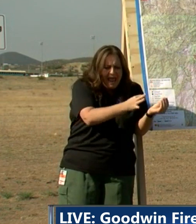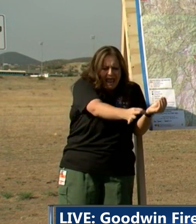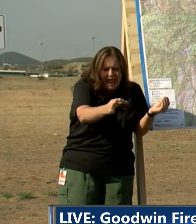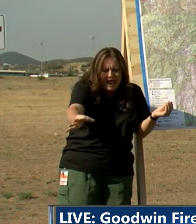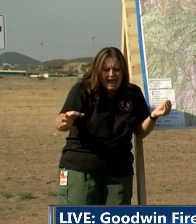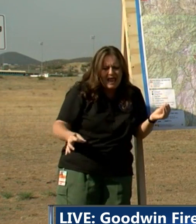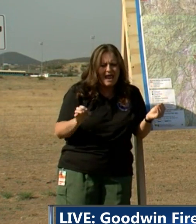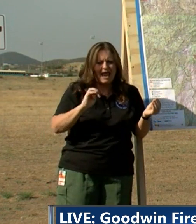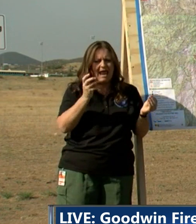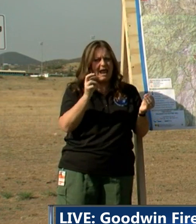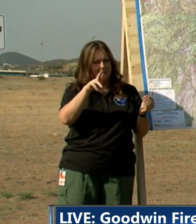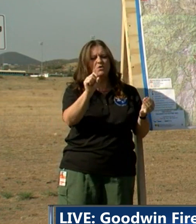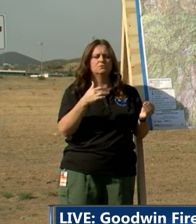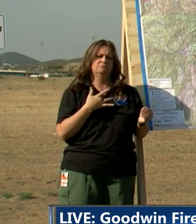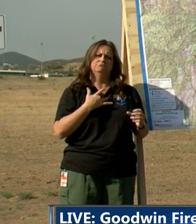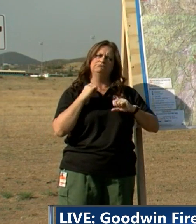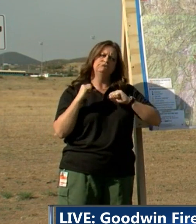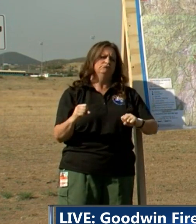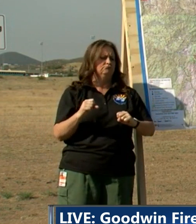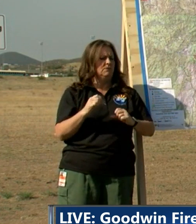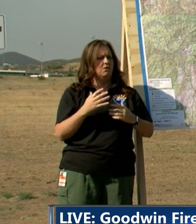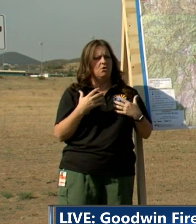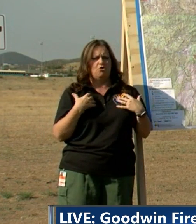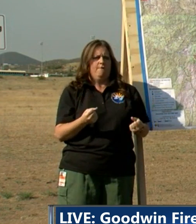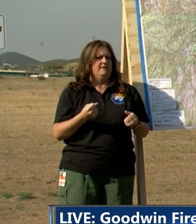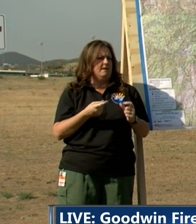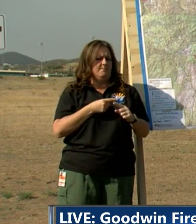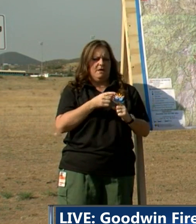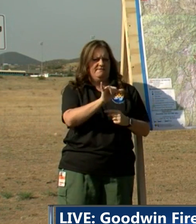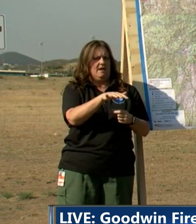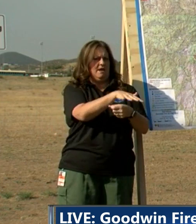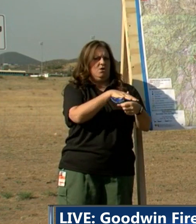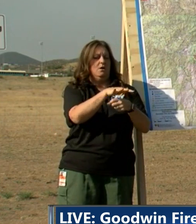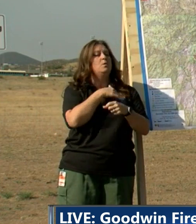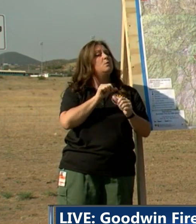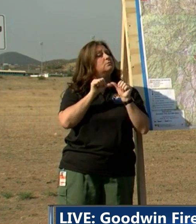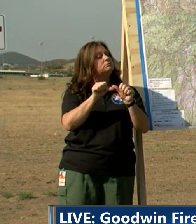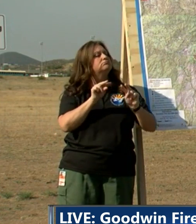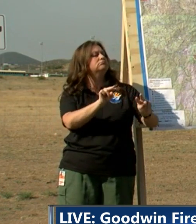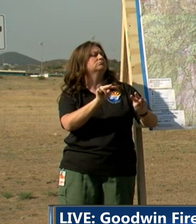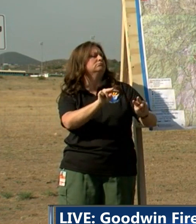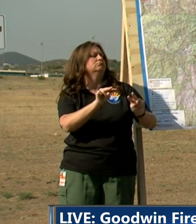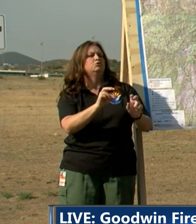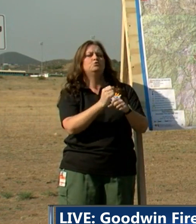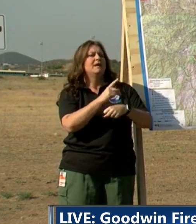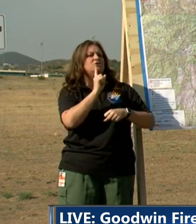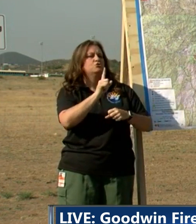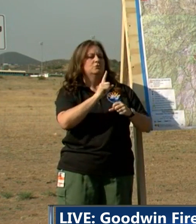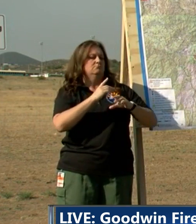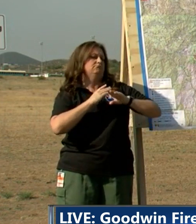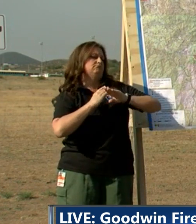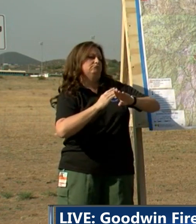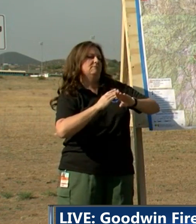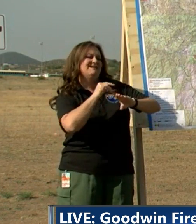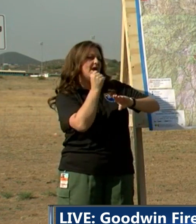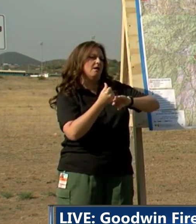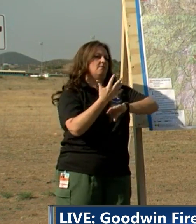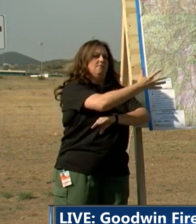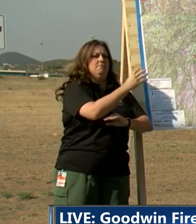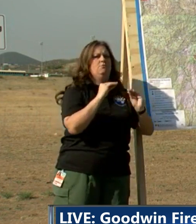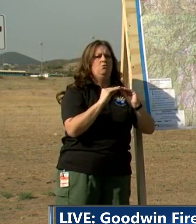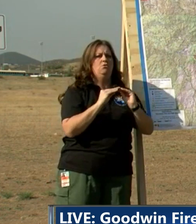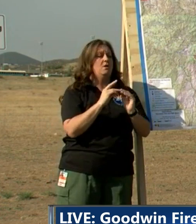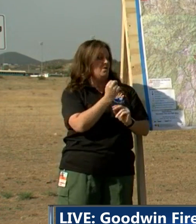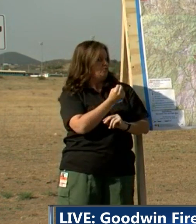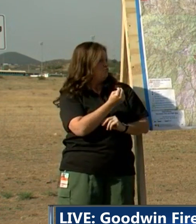that's been secured, and we're feeling really good about that. We'll continue to watch that to make sure that that doesn't go anywhere. As you come up to the